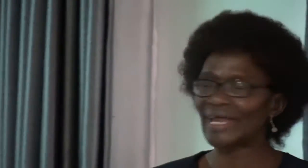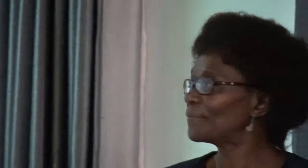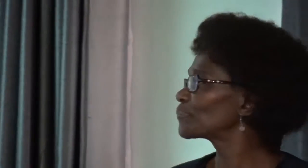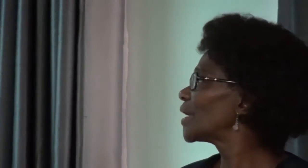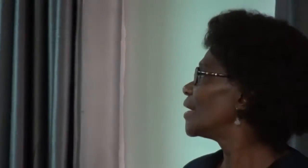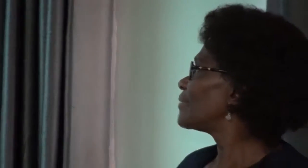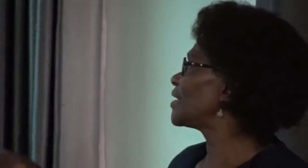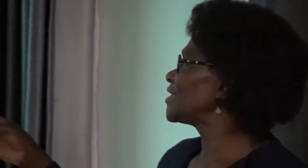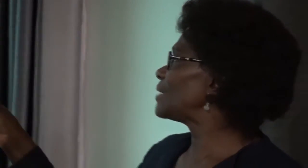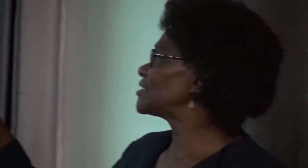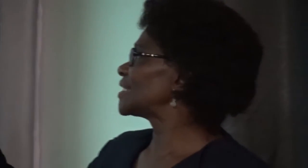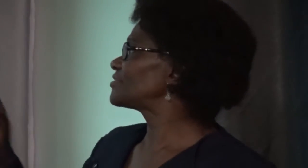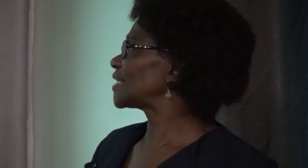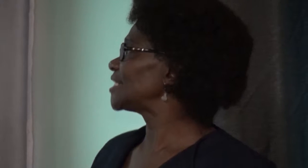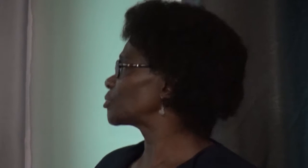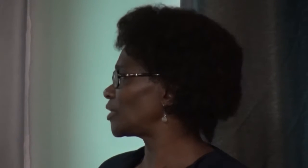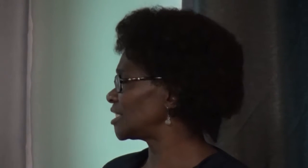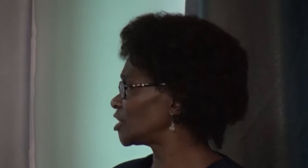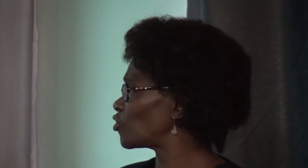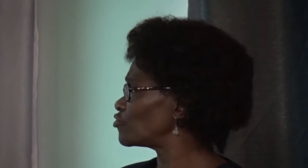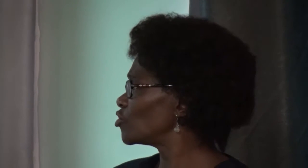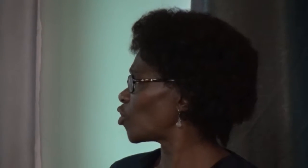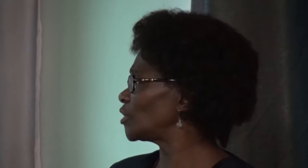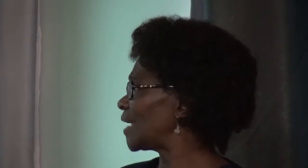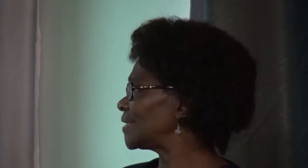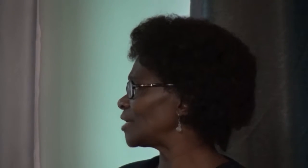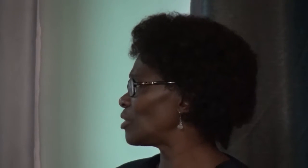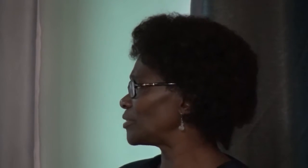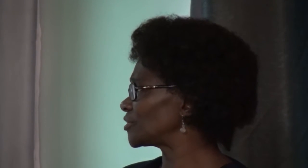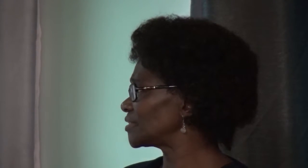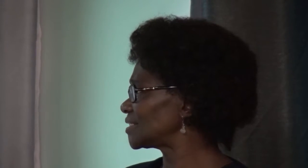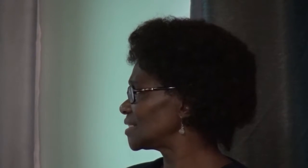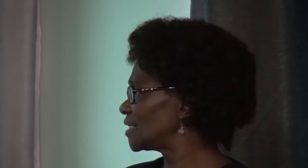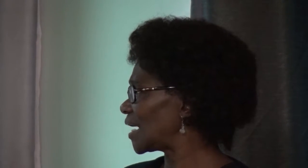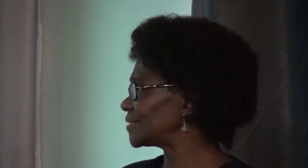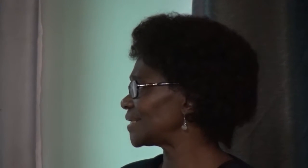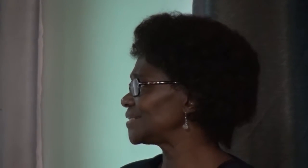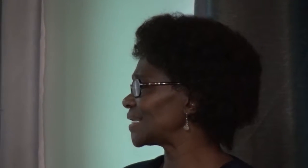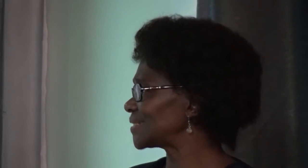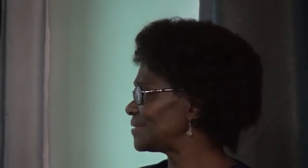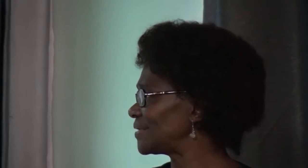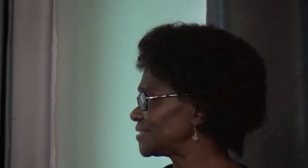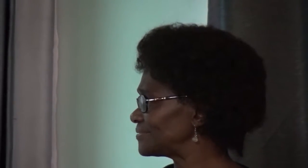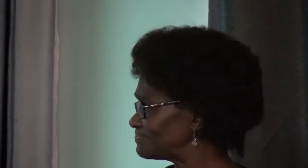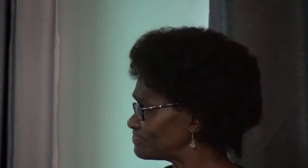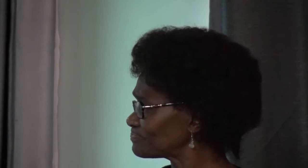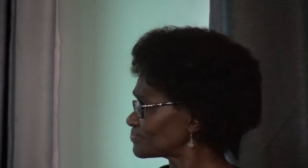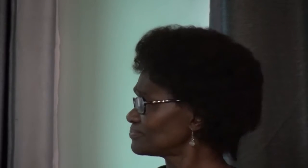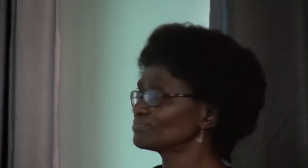from there. Then there will be self-study exploitation of online and web resources and writing